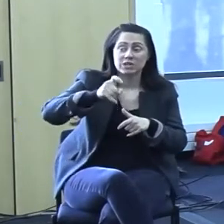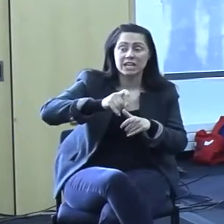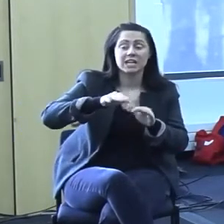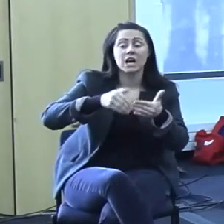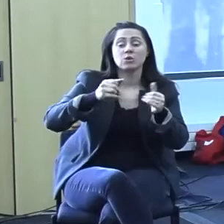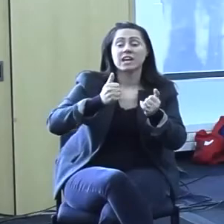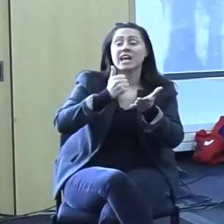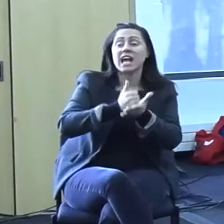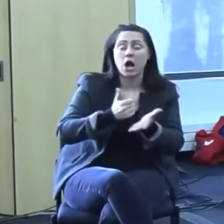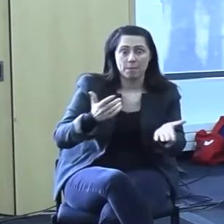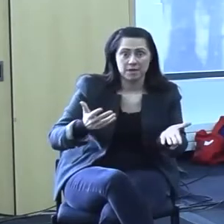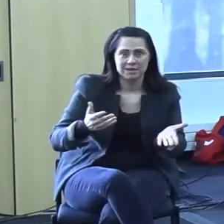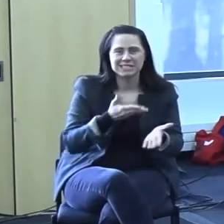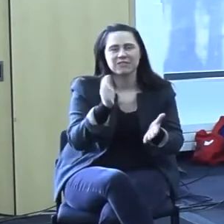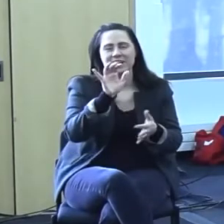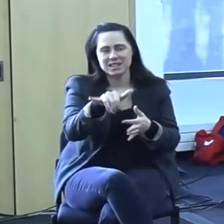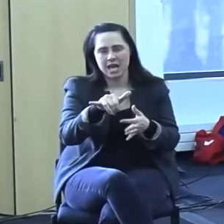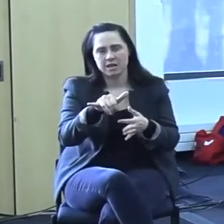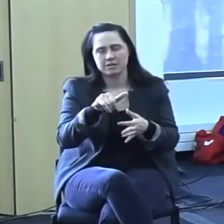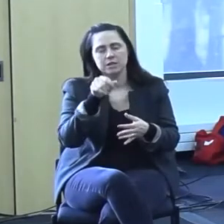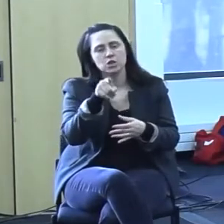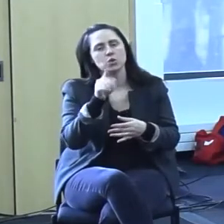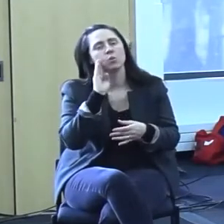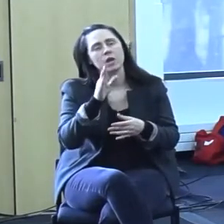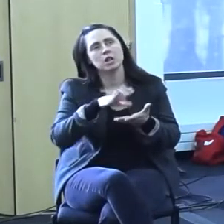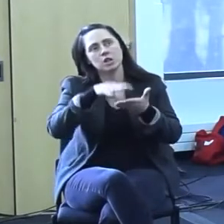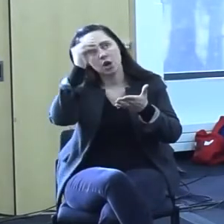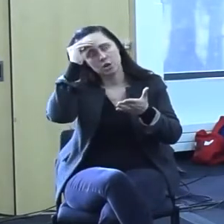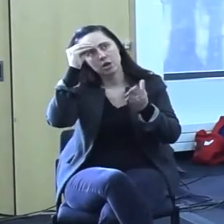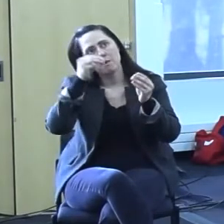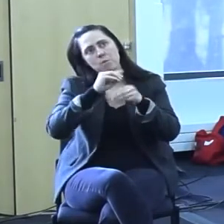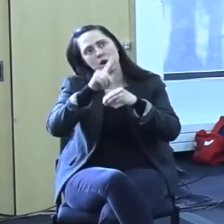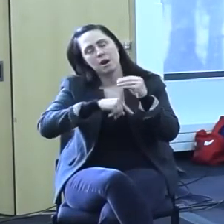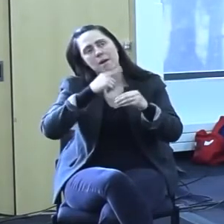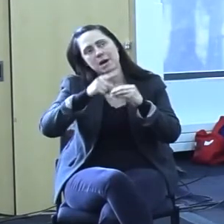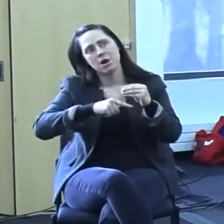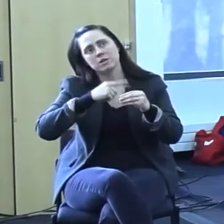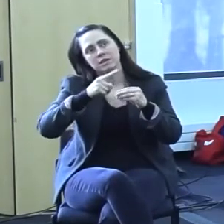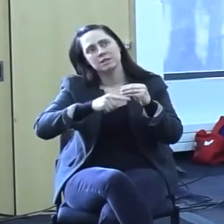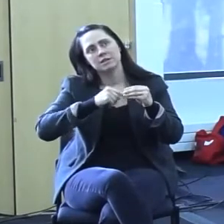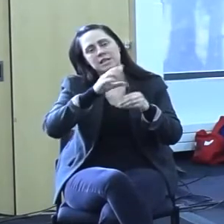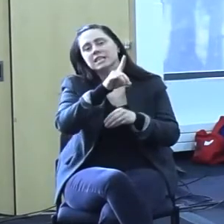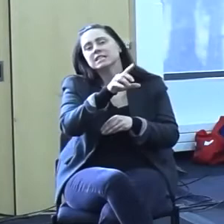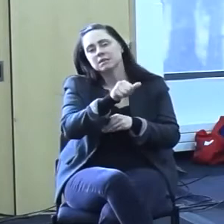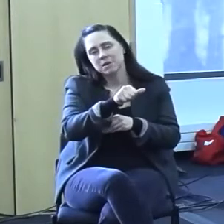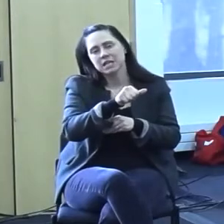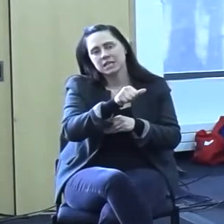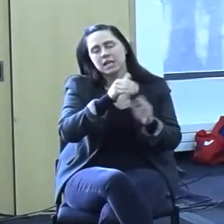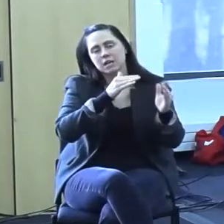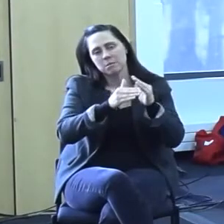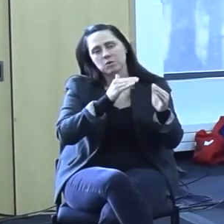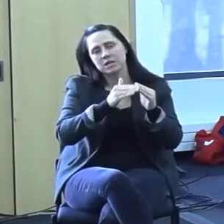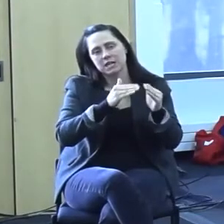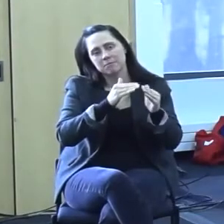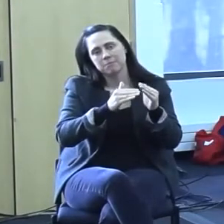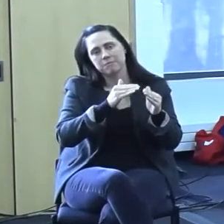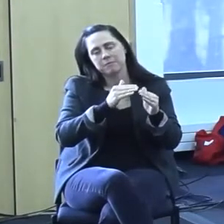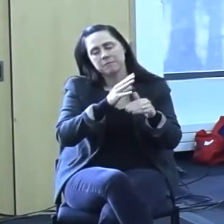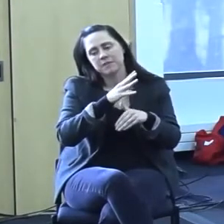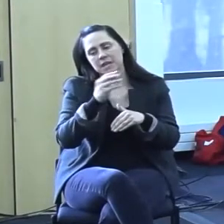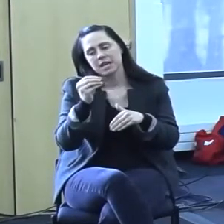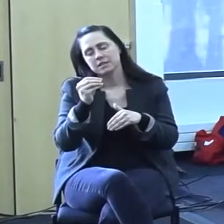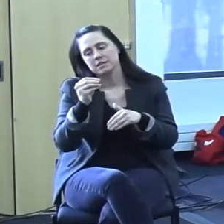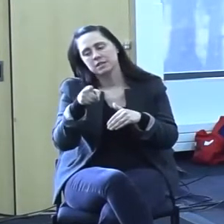How can I help? Stuff like that. You'll learn more about the disability community